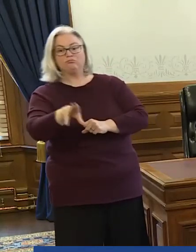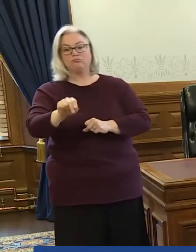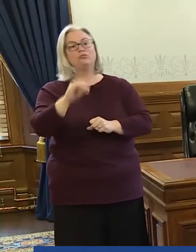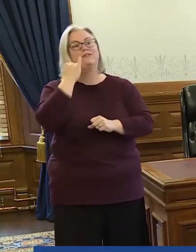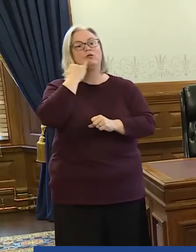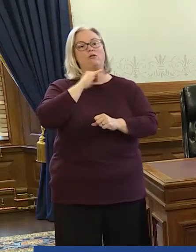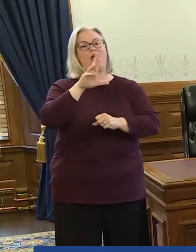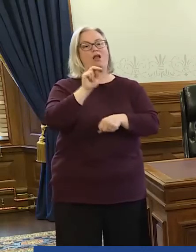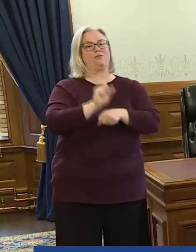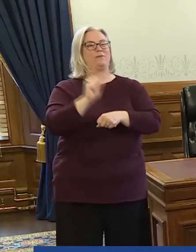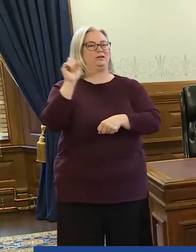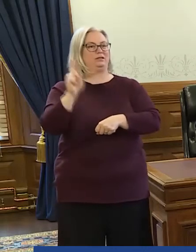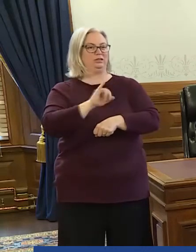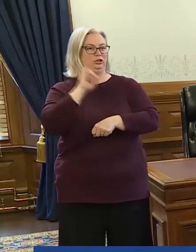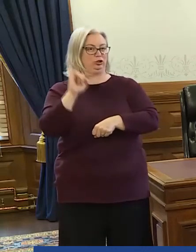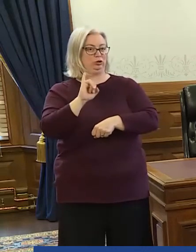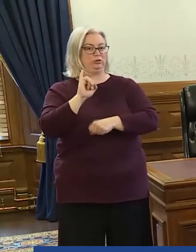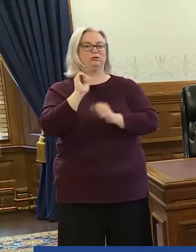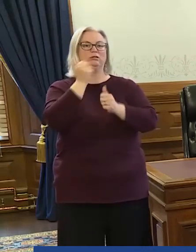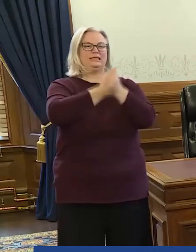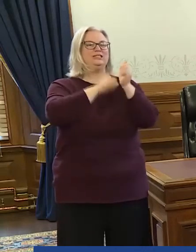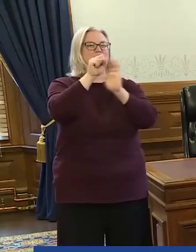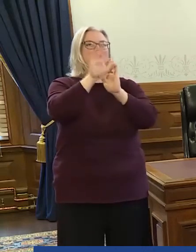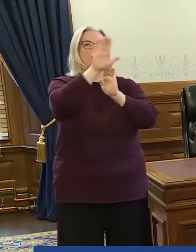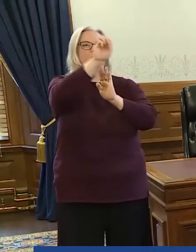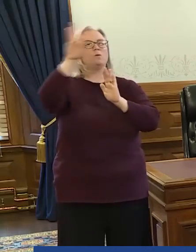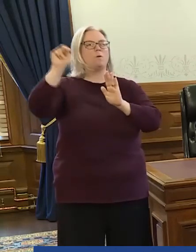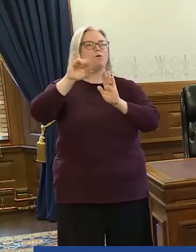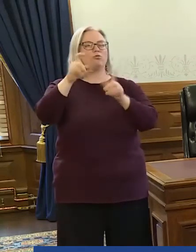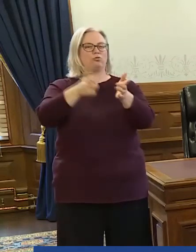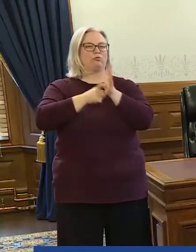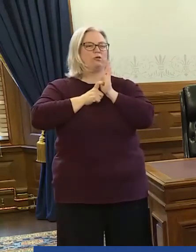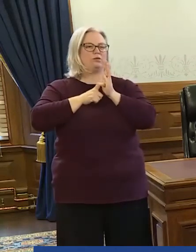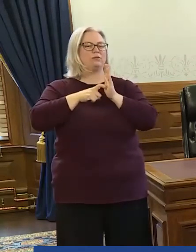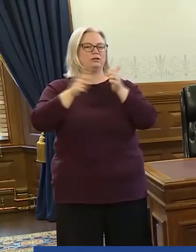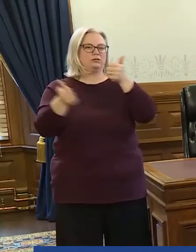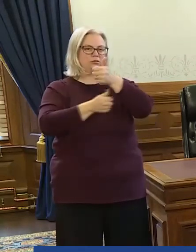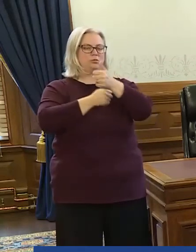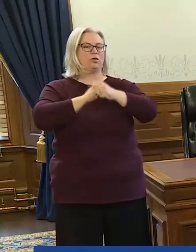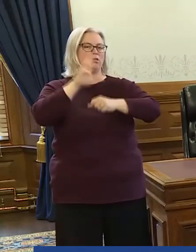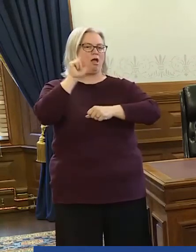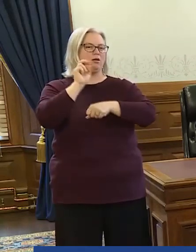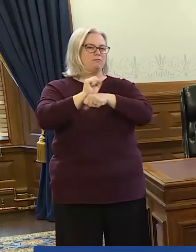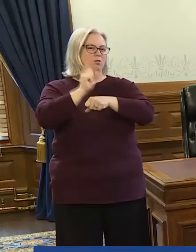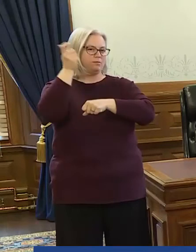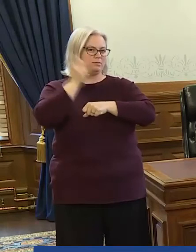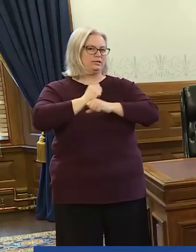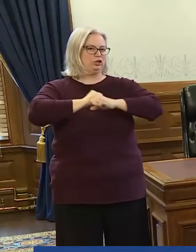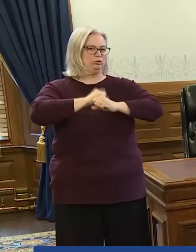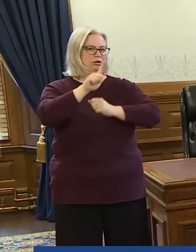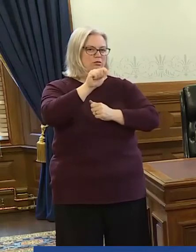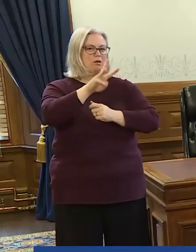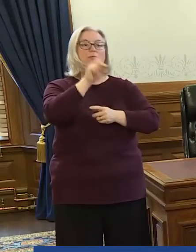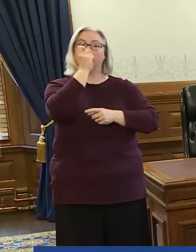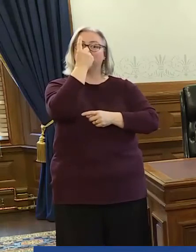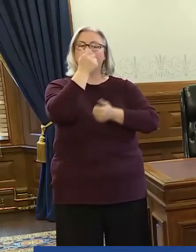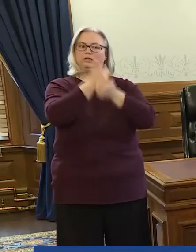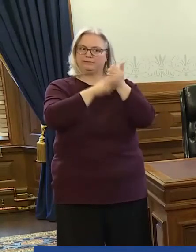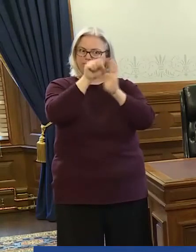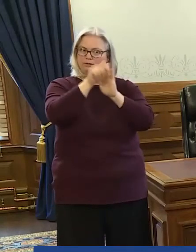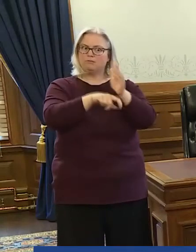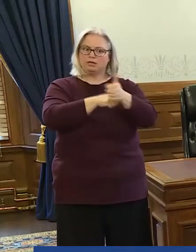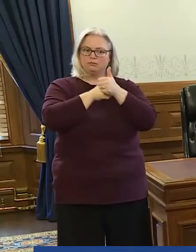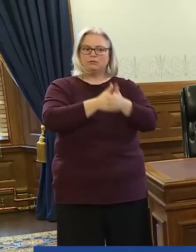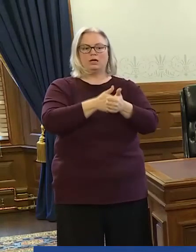insurance. All states have their own requirements within their employment security laws. Every state must comply with the measures I